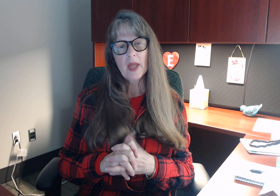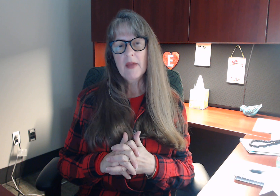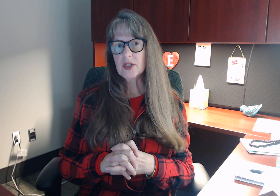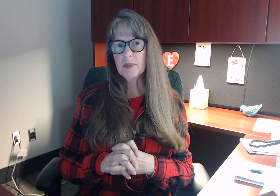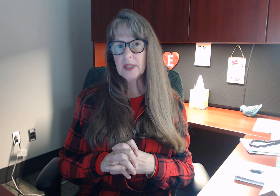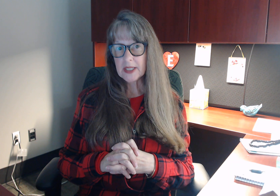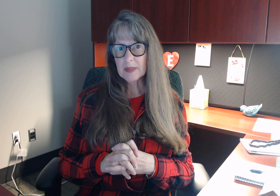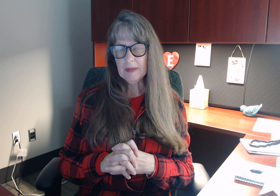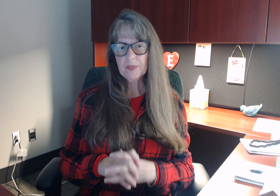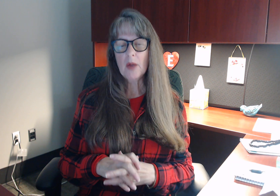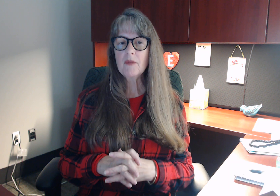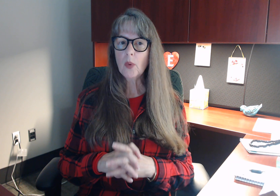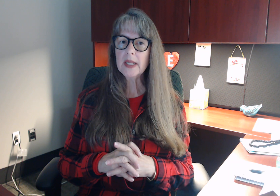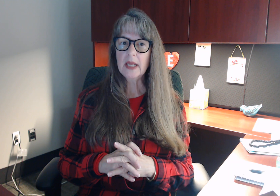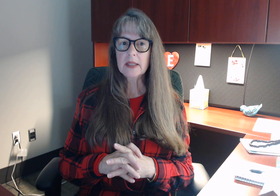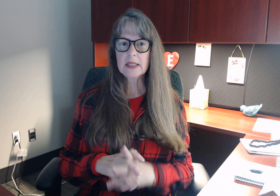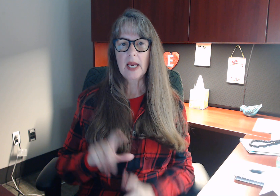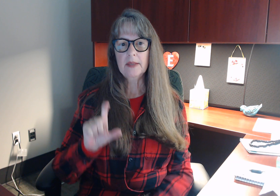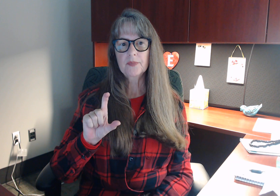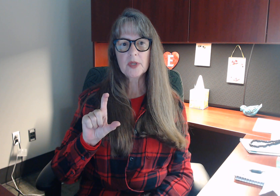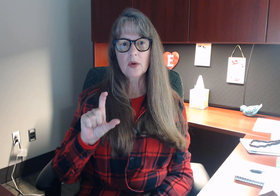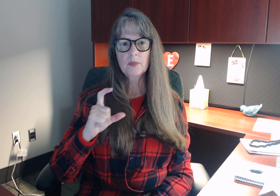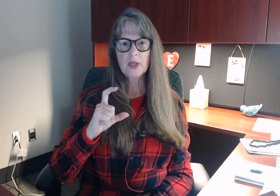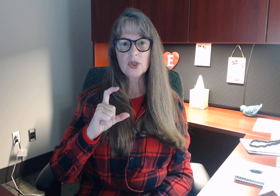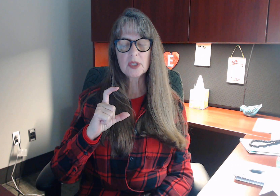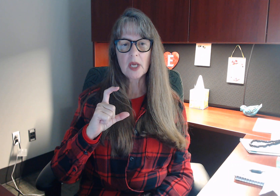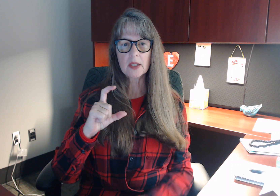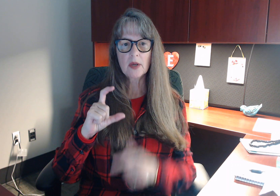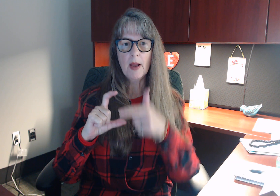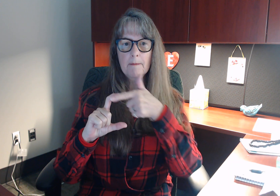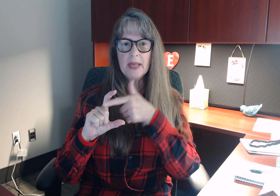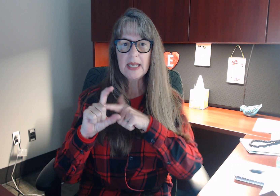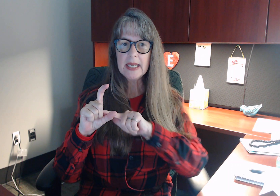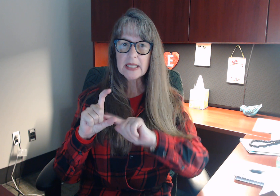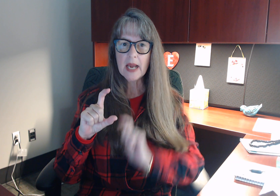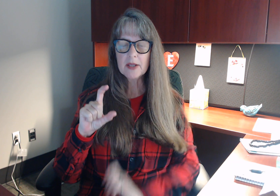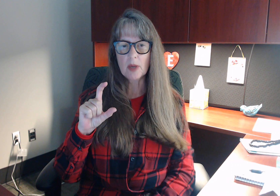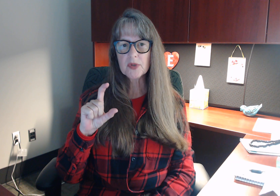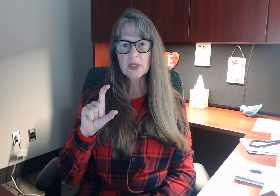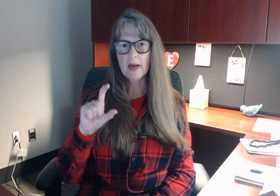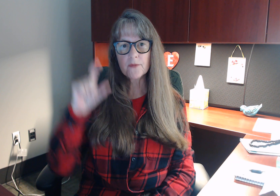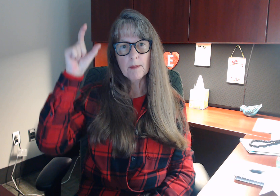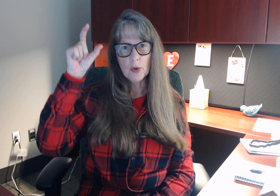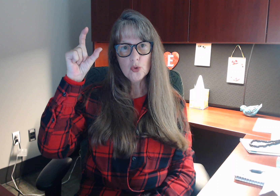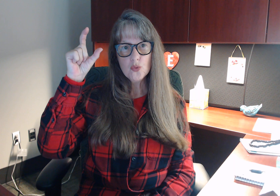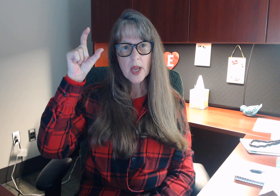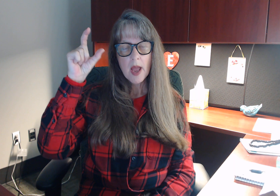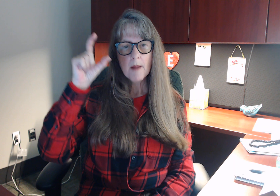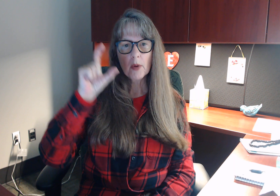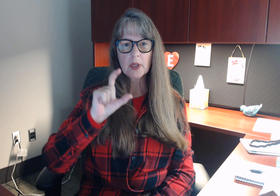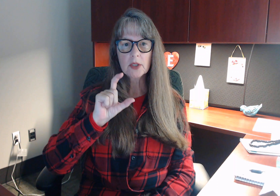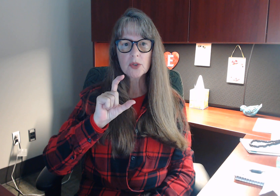that's a policeman, and we've already done this sign. So it's just like a mini type, it's almost a sign for moon, but we're going to do